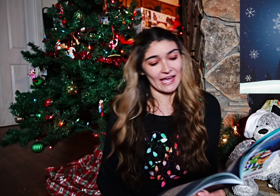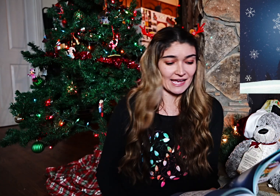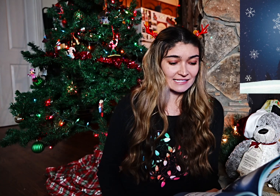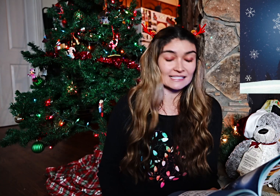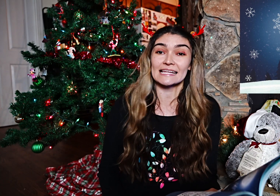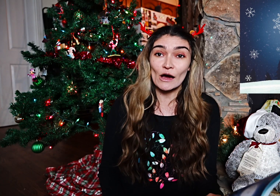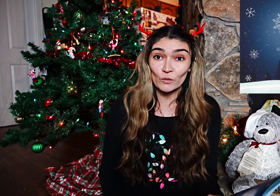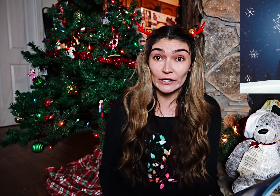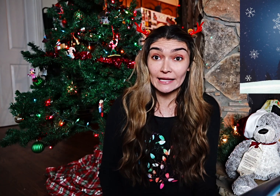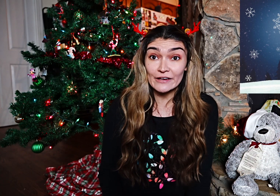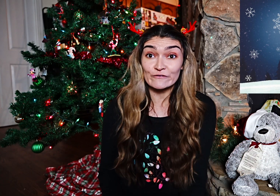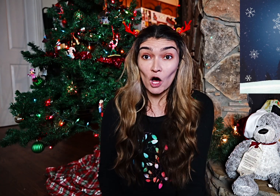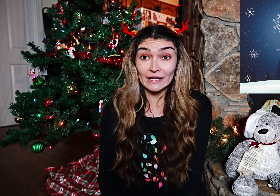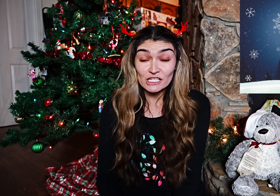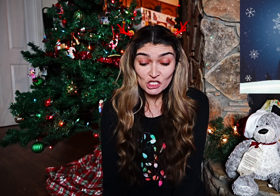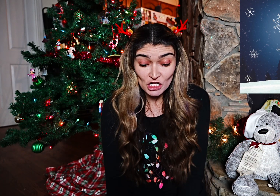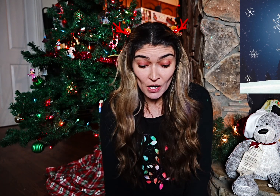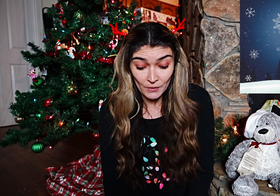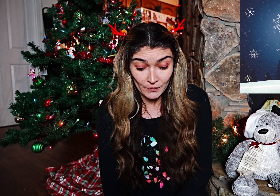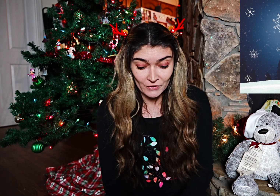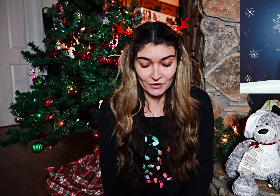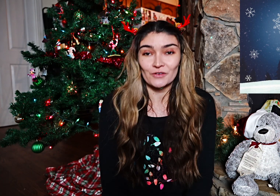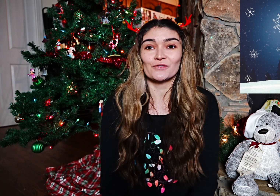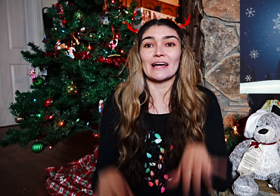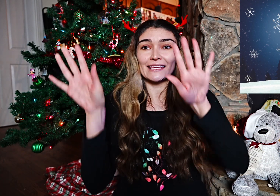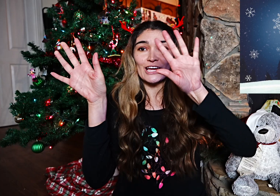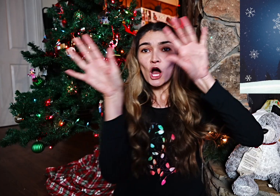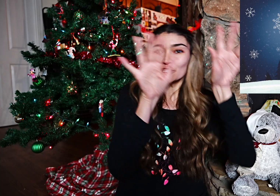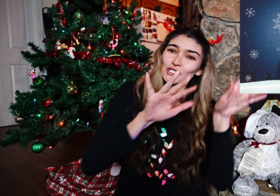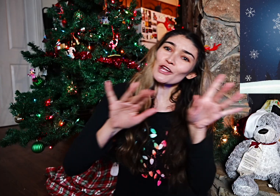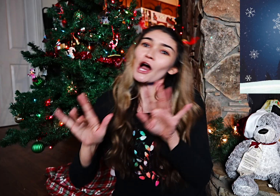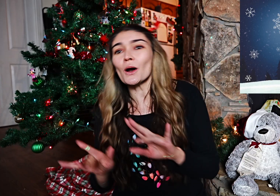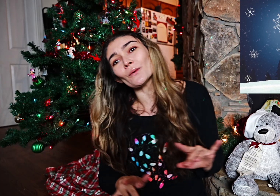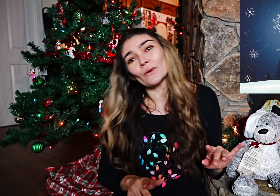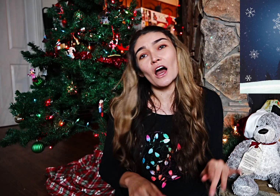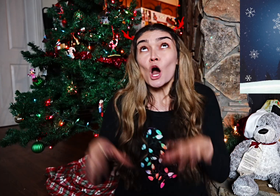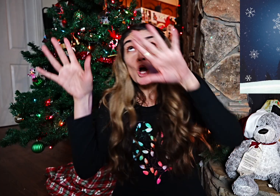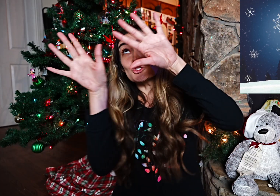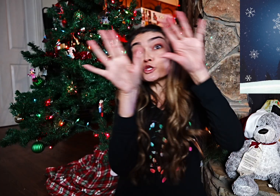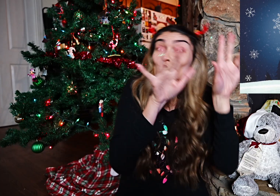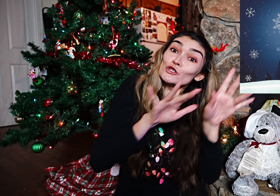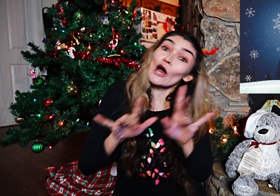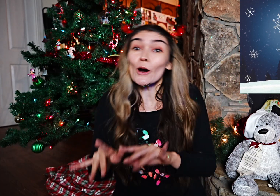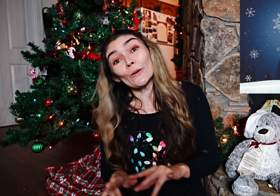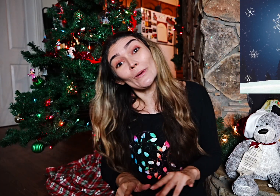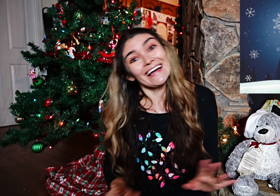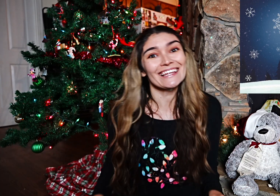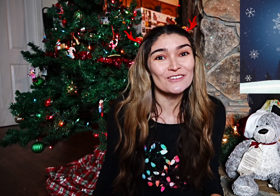hands downward like falling snow. Ready? Snow, snow. Can you do